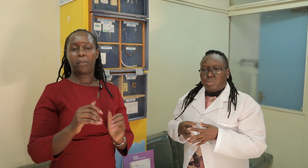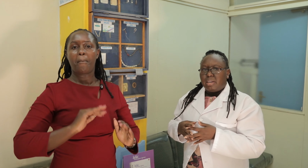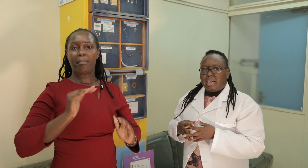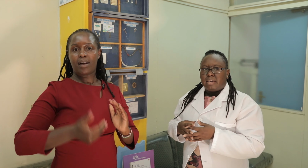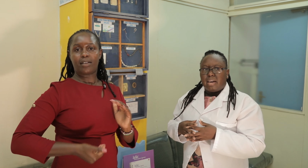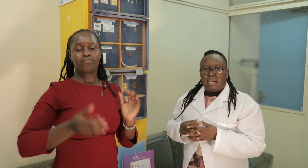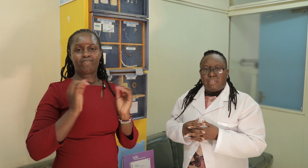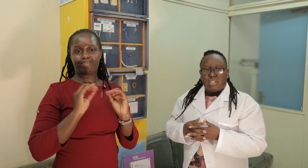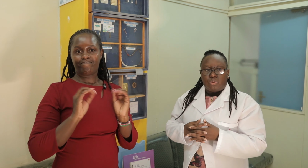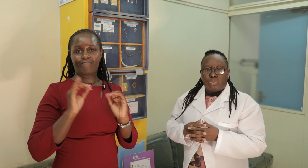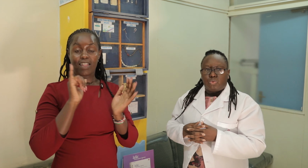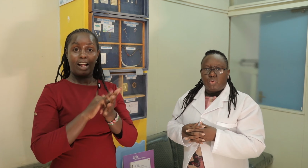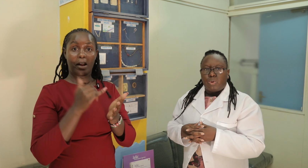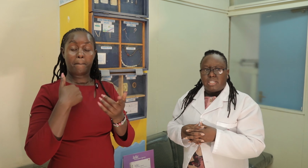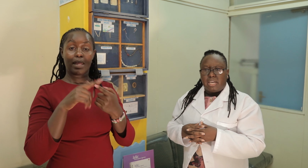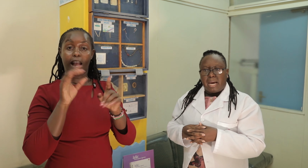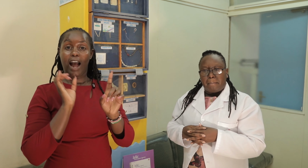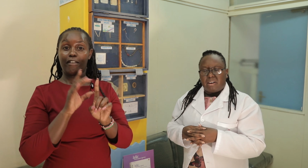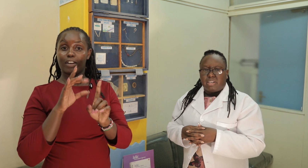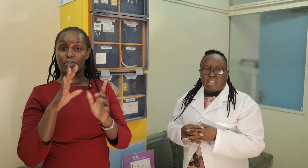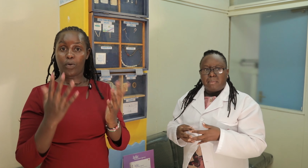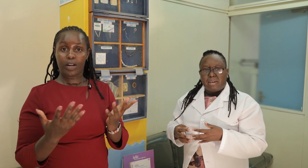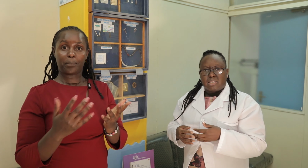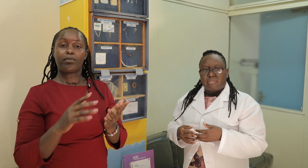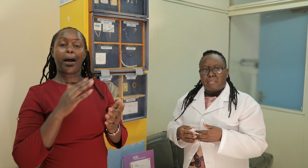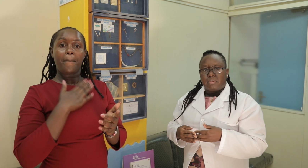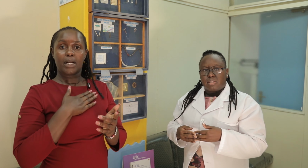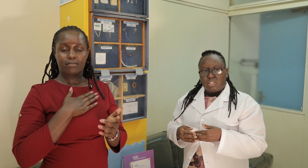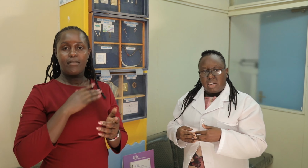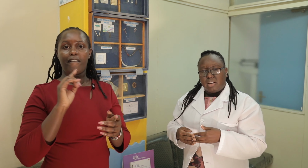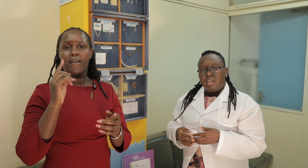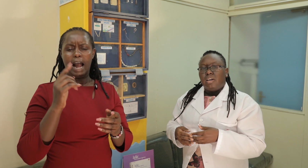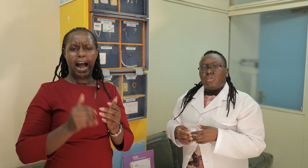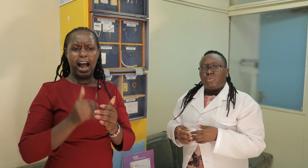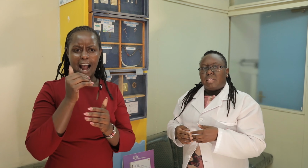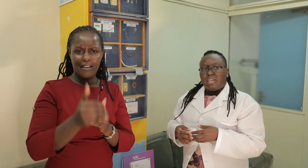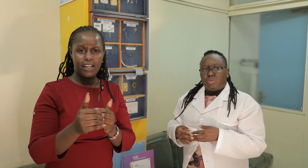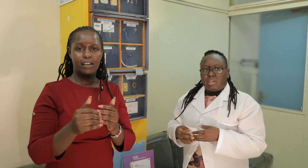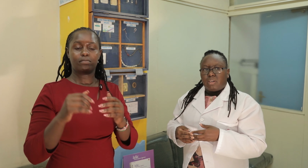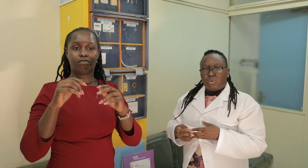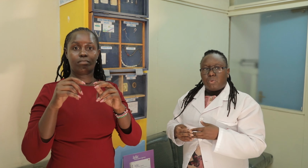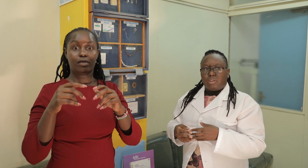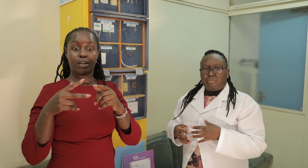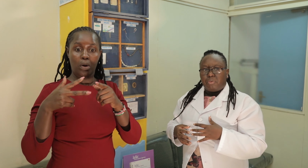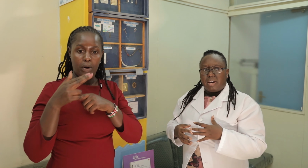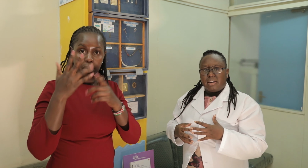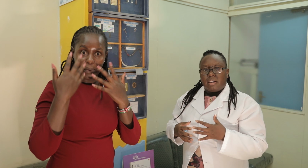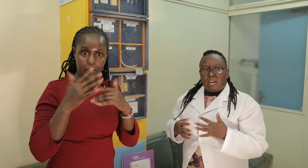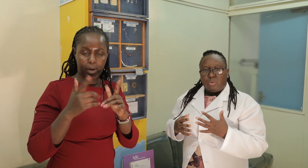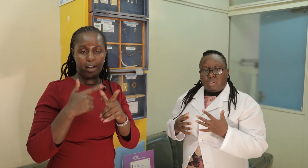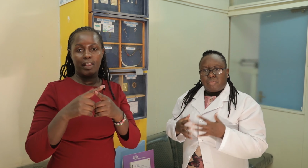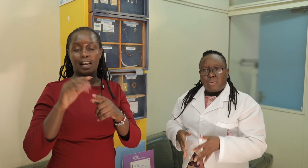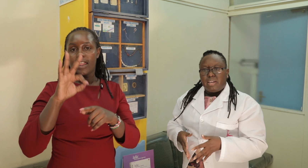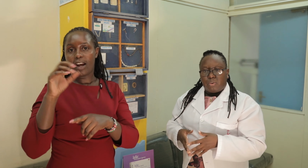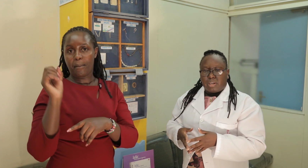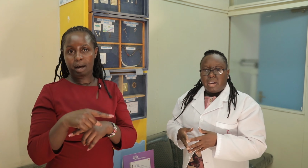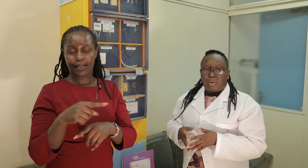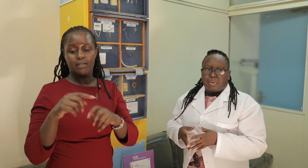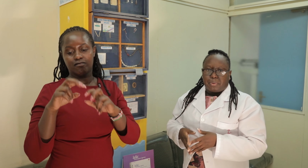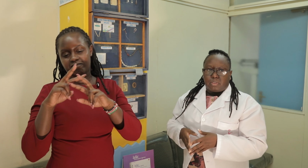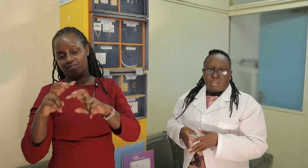one, usually advise you to do a checkup after 3 months after procedure, so that you can know if you are